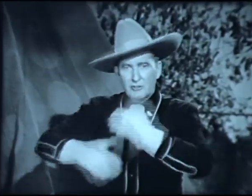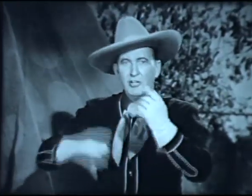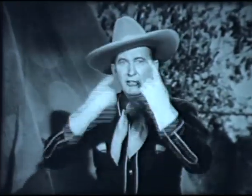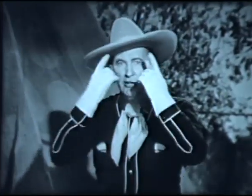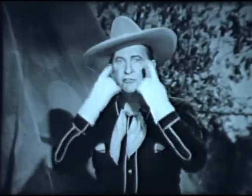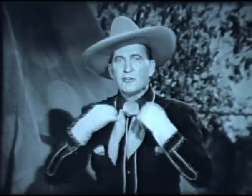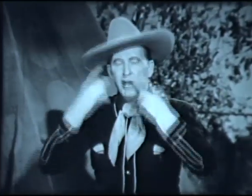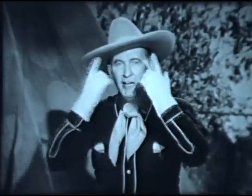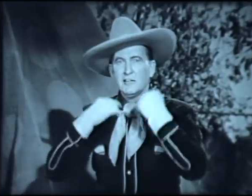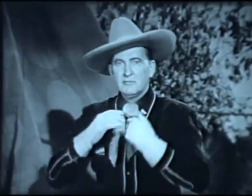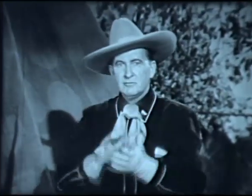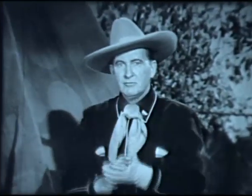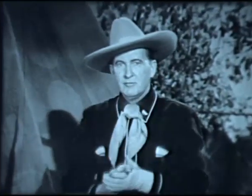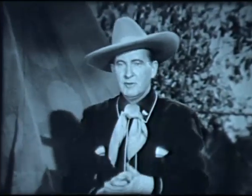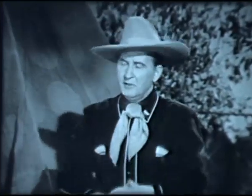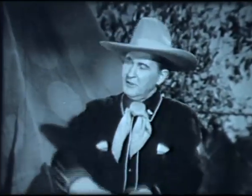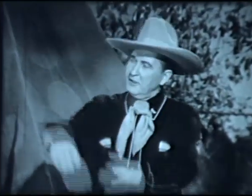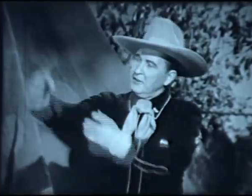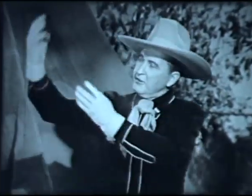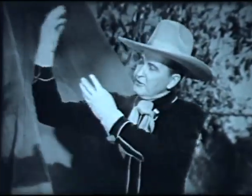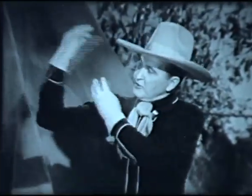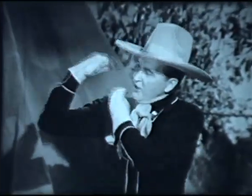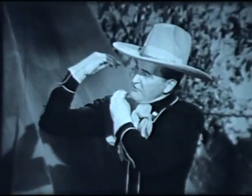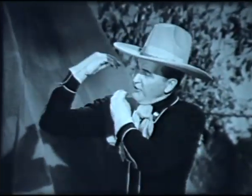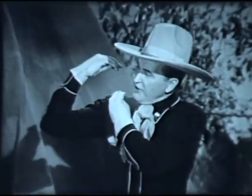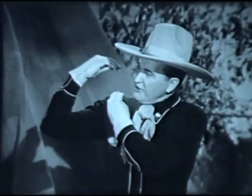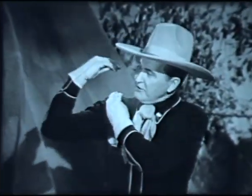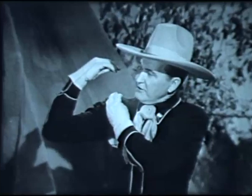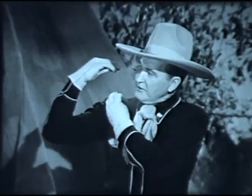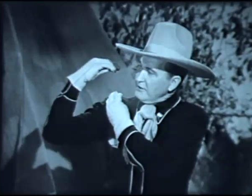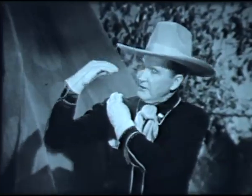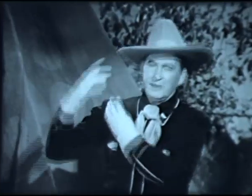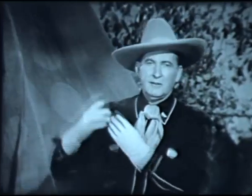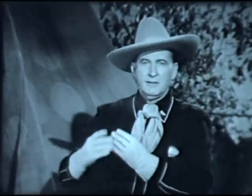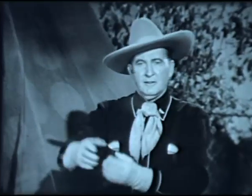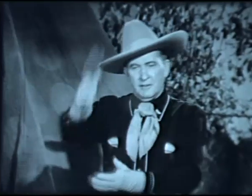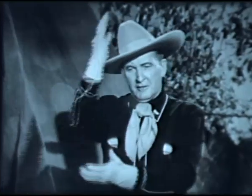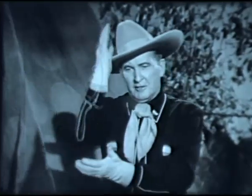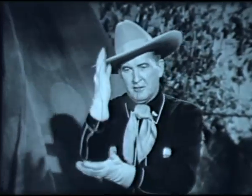cut off the crying, the grandfather